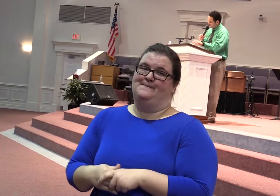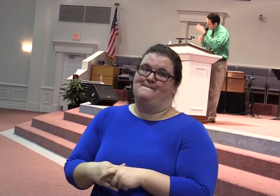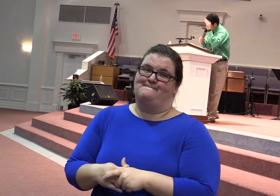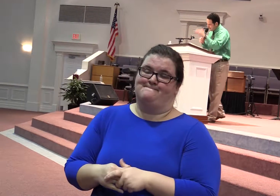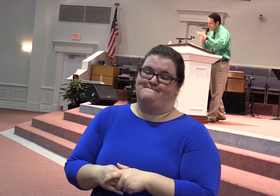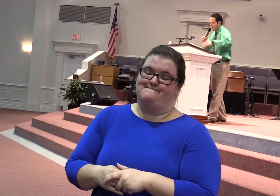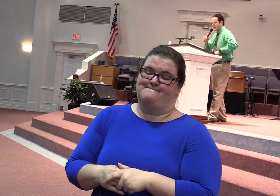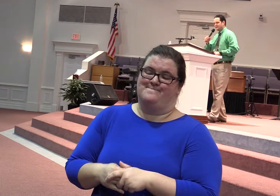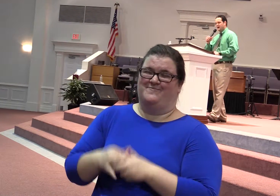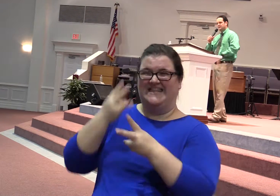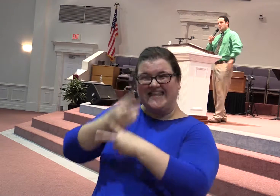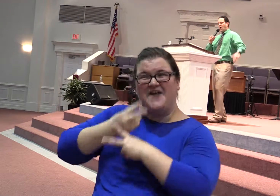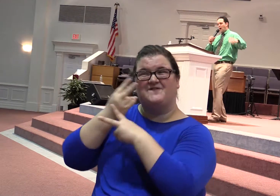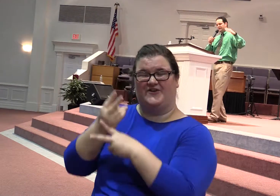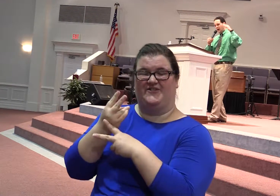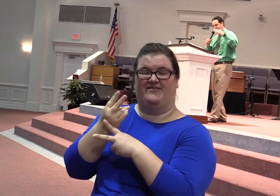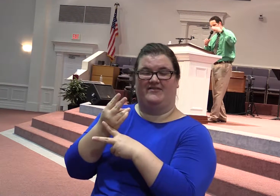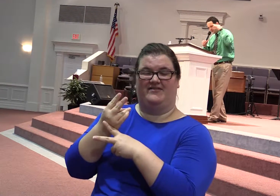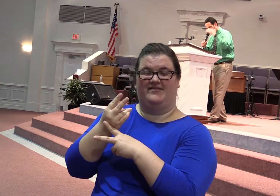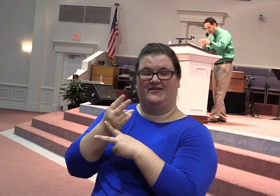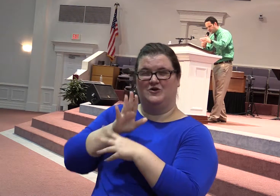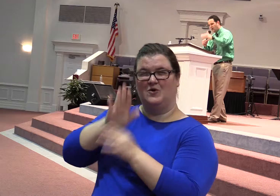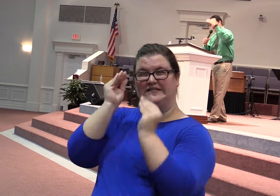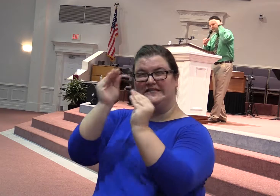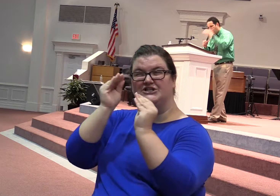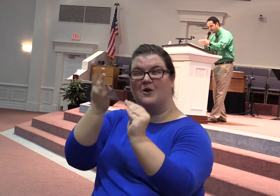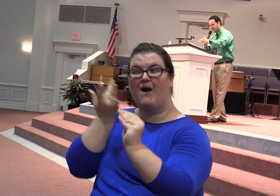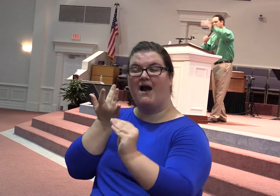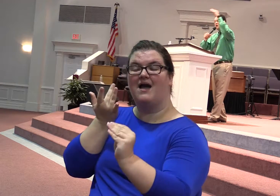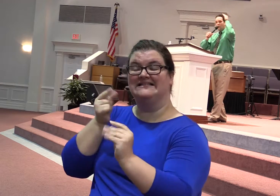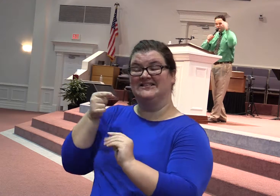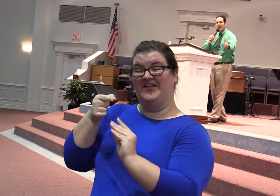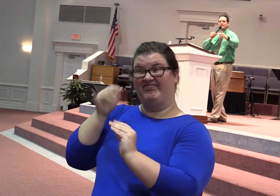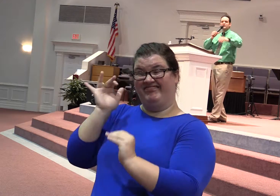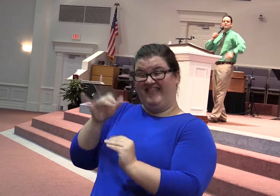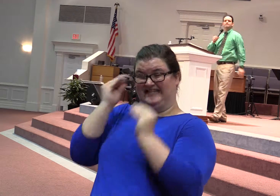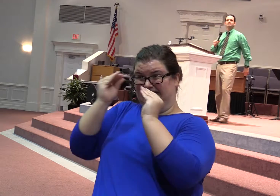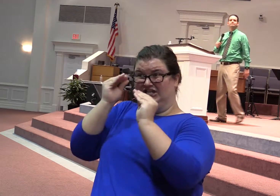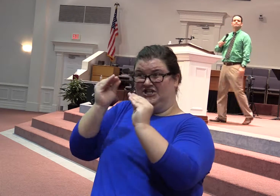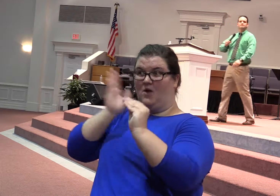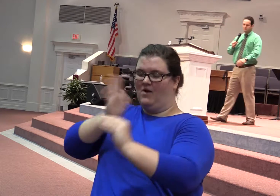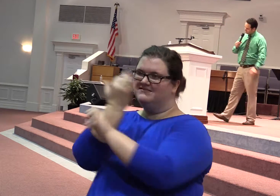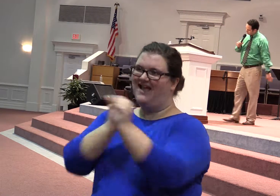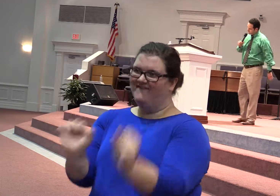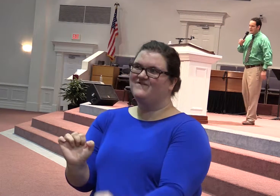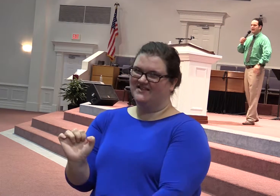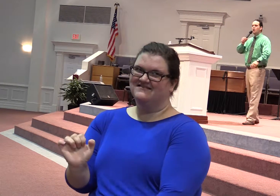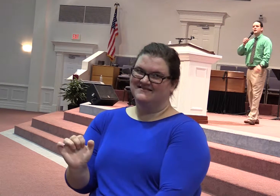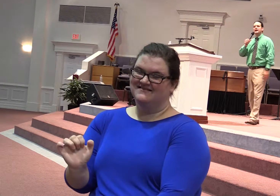Right. He said, be careful, my son, of what doctrine you teach, for the doctrine will save you. Yes, it will.